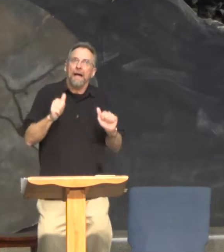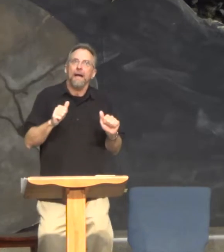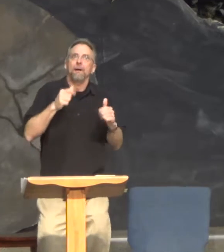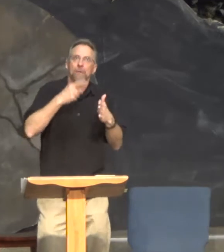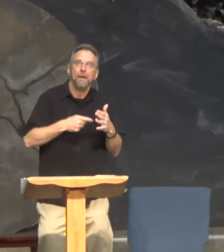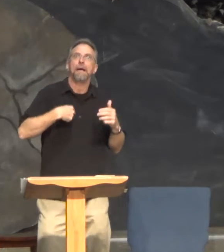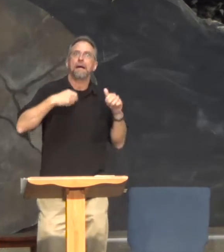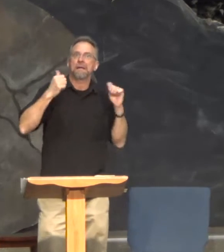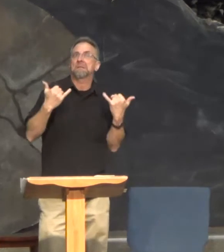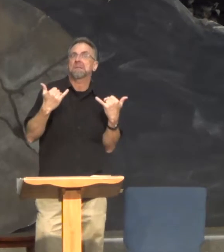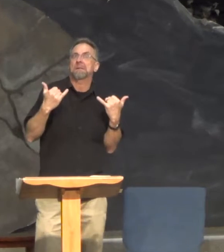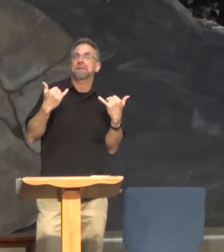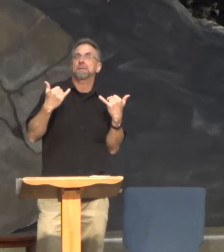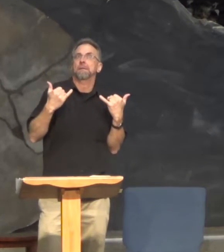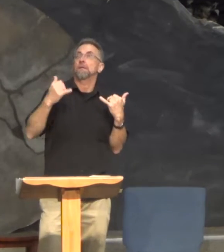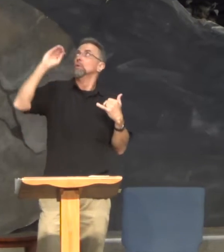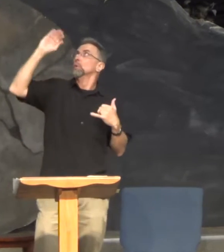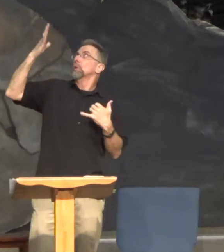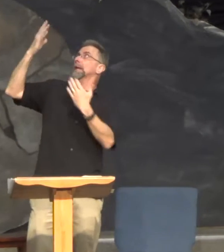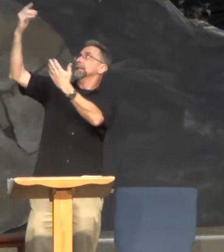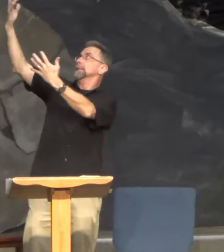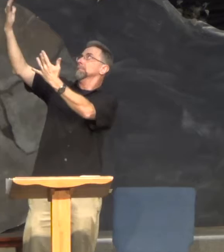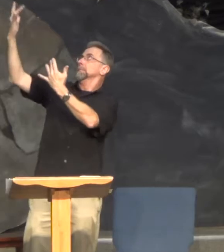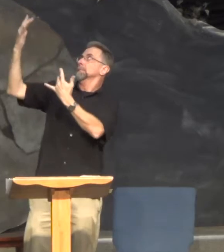the grace of God, I am what I am.